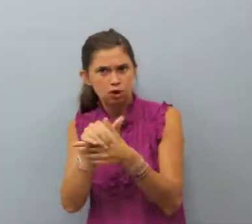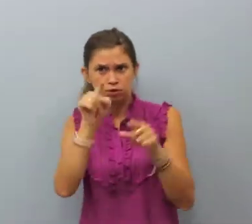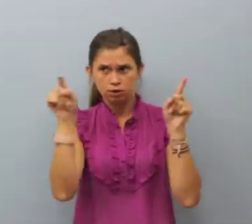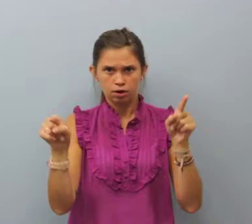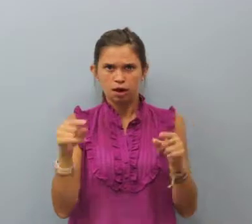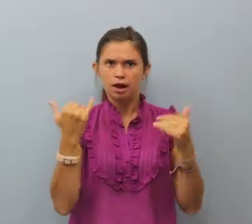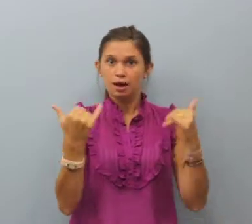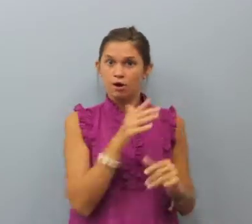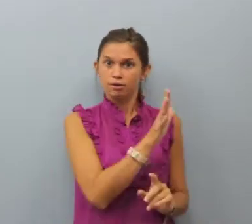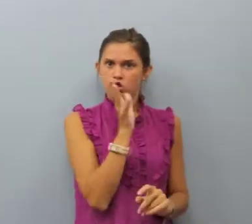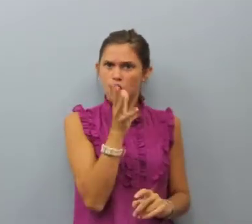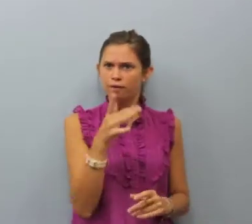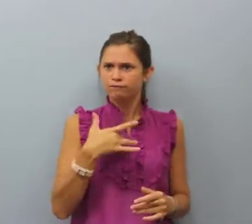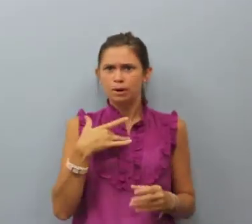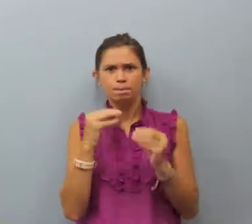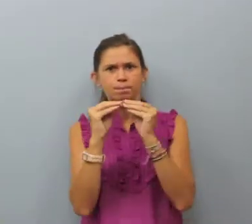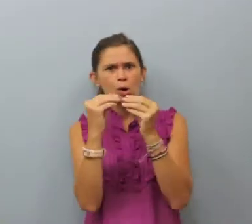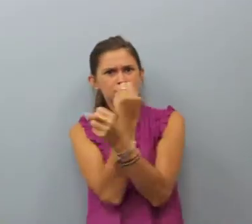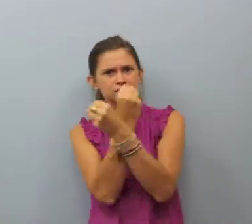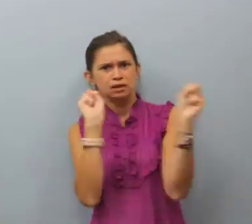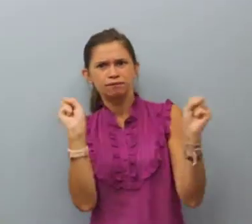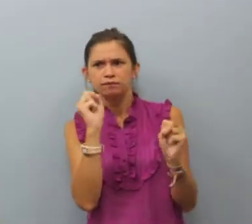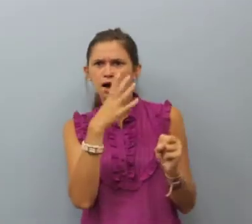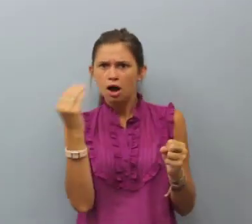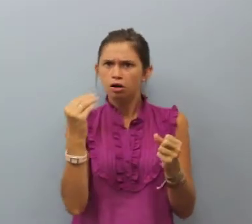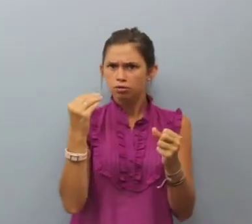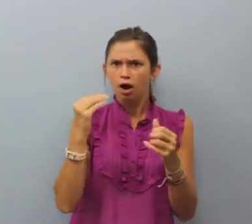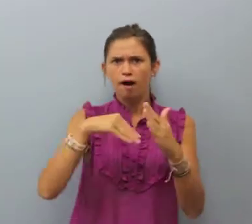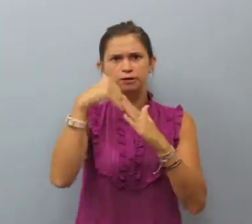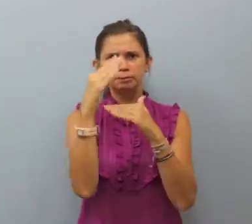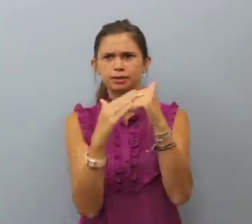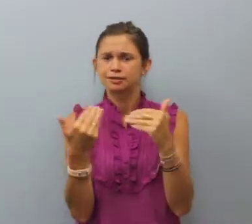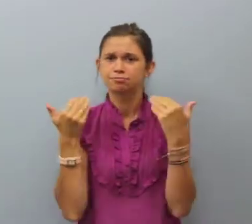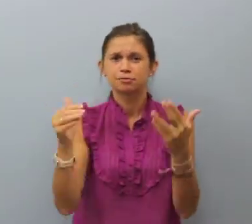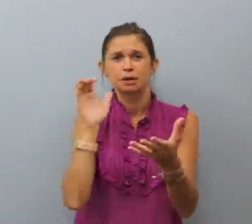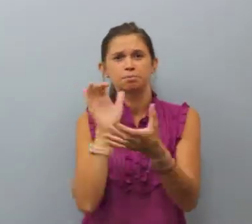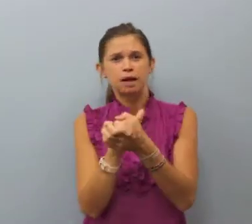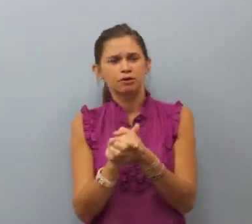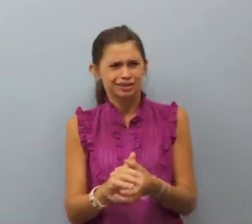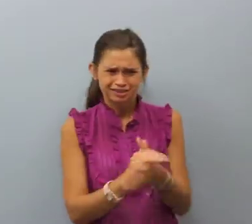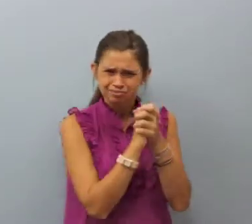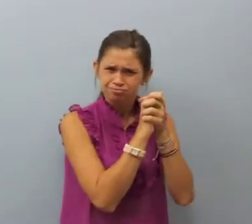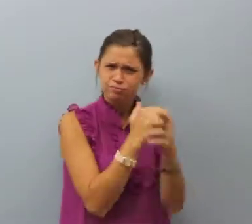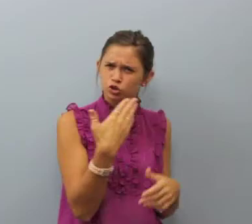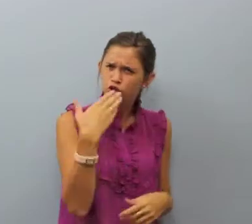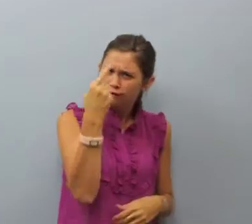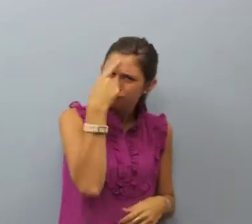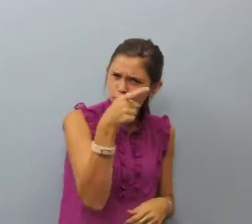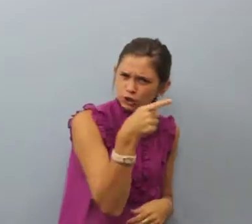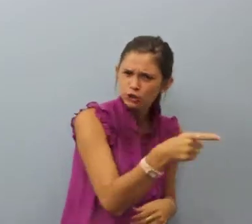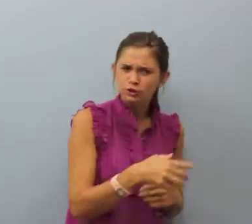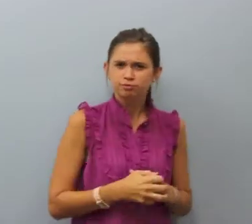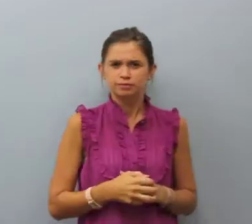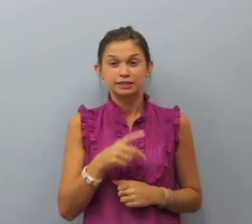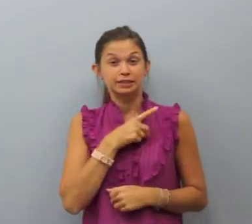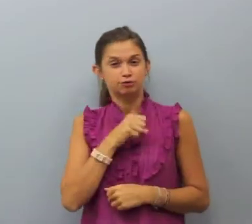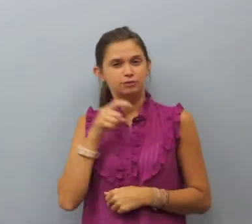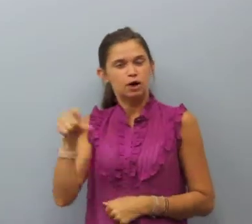lesbian community is very supportive. And so her mother sees that it's okay for her to go ahead and get